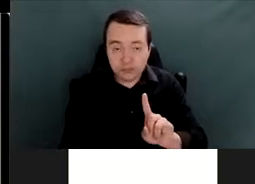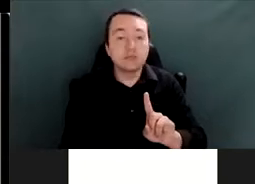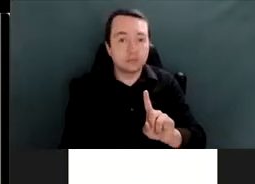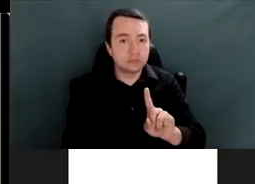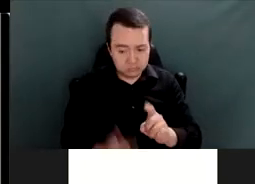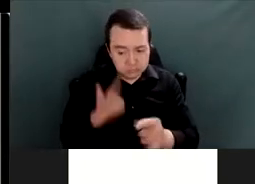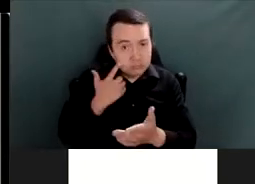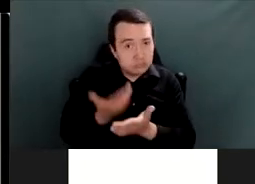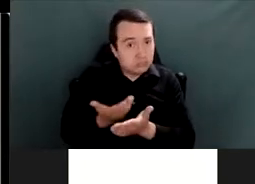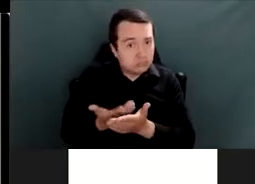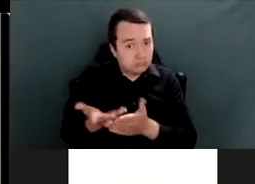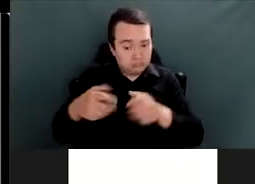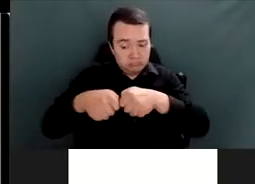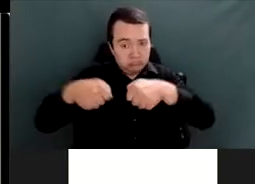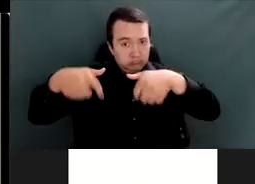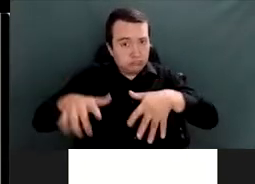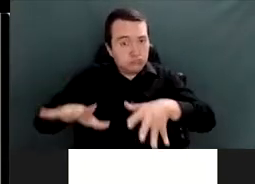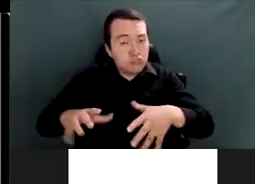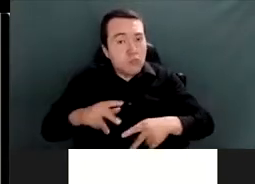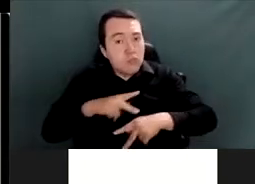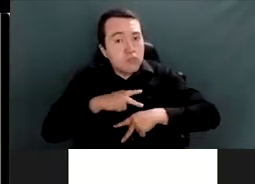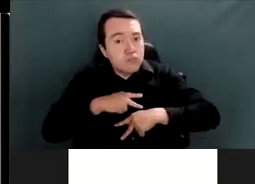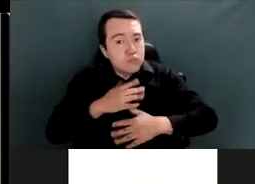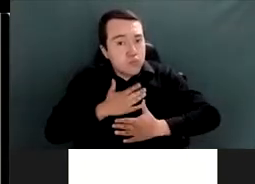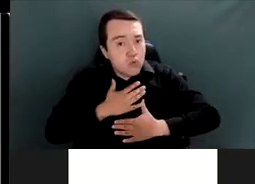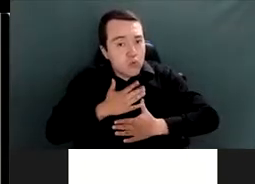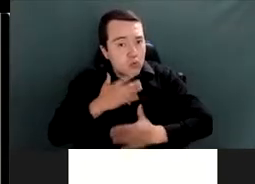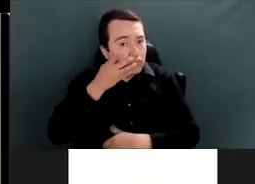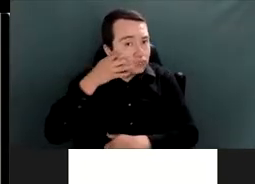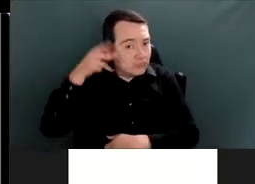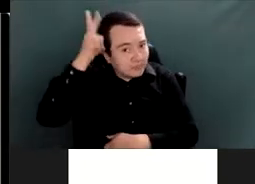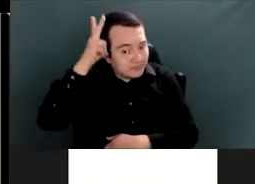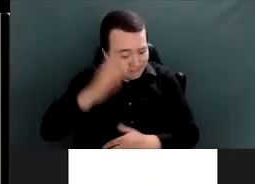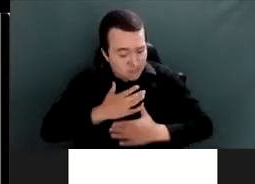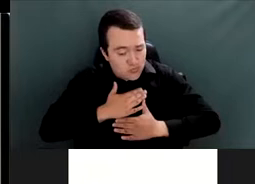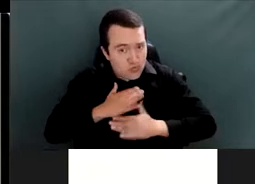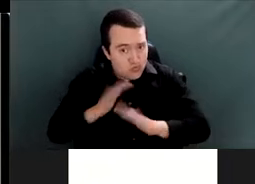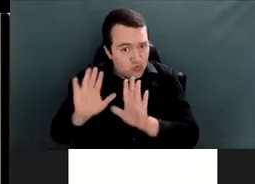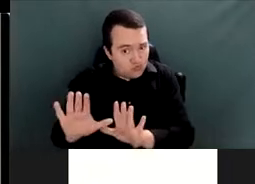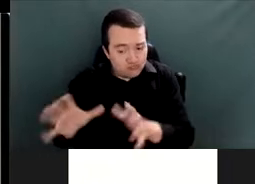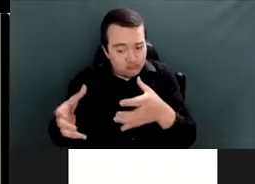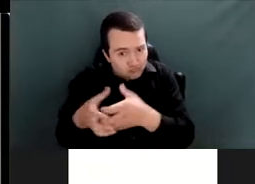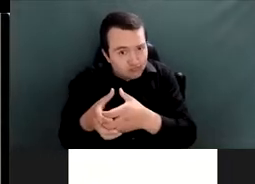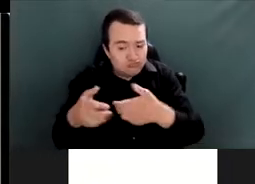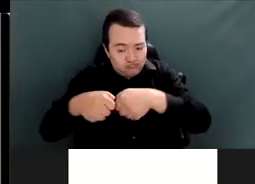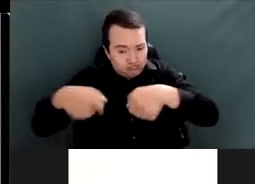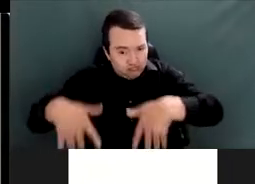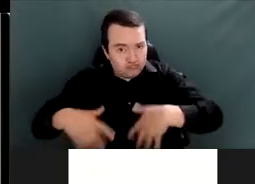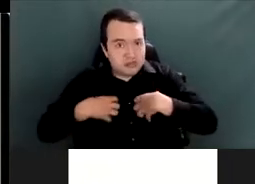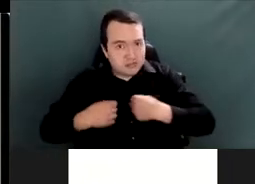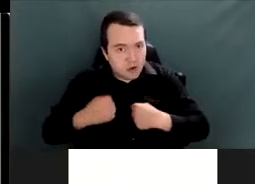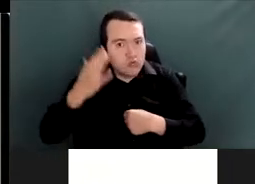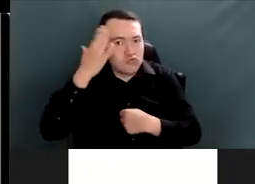time, we saw how these unique and holistic health systems of indigenous